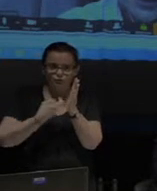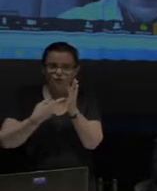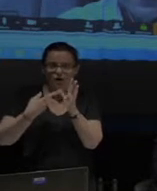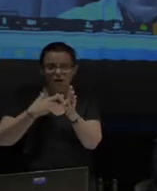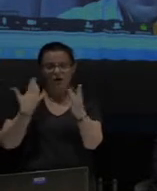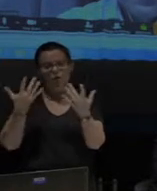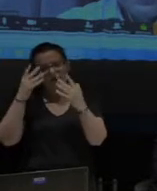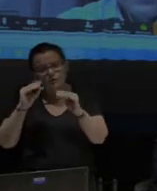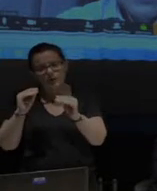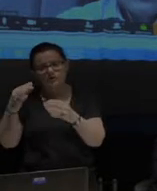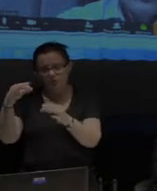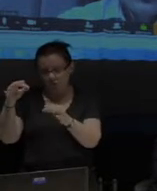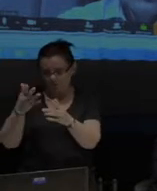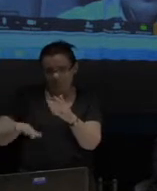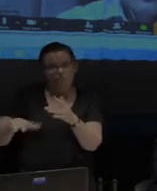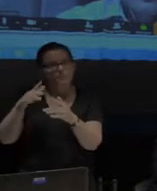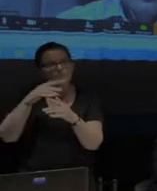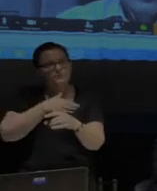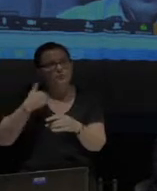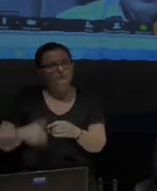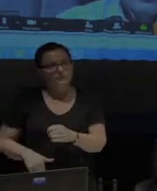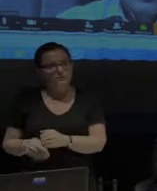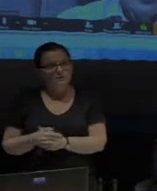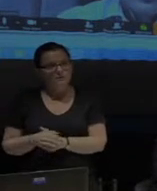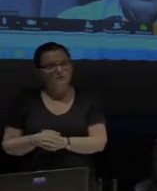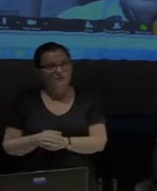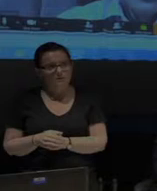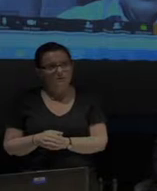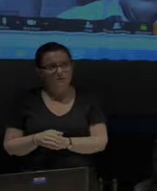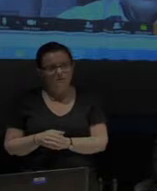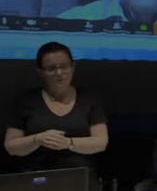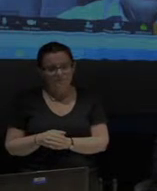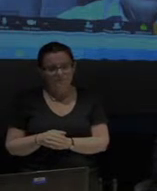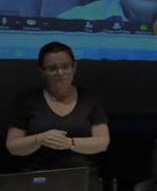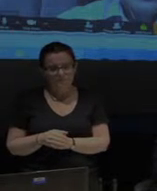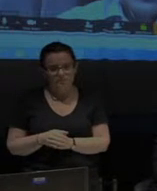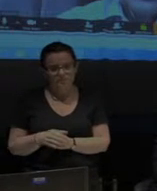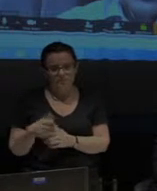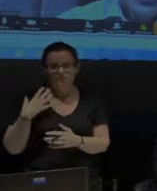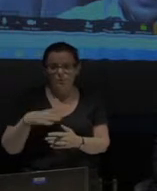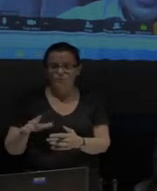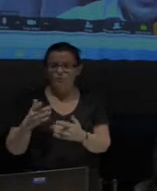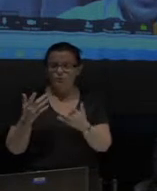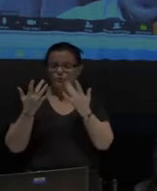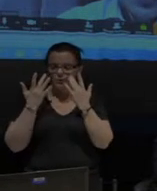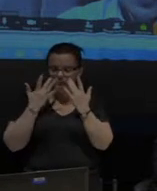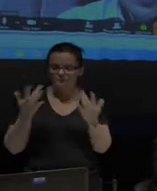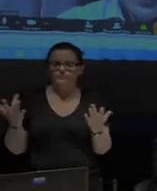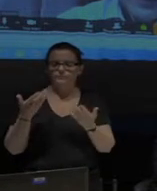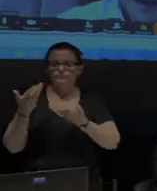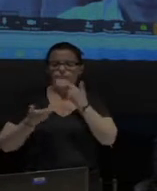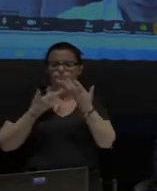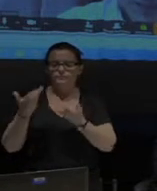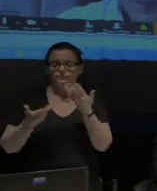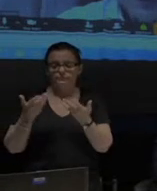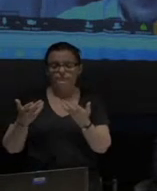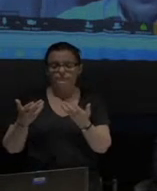China. And so what I want to highlight is that our desire to